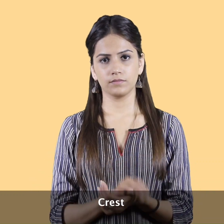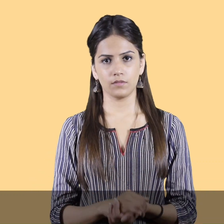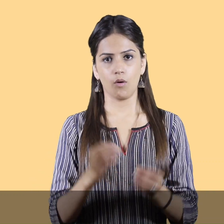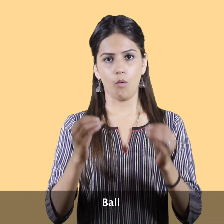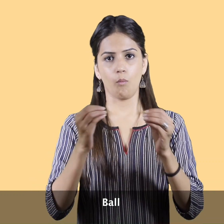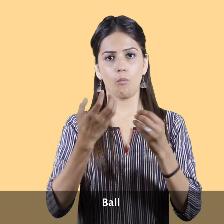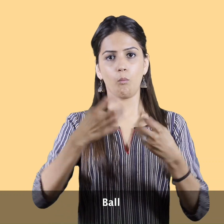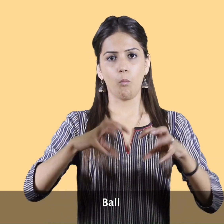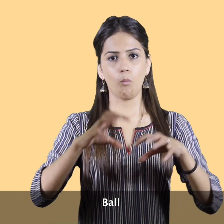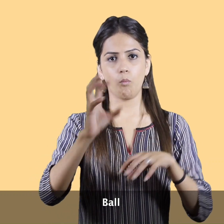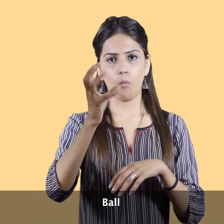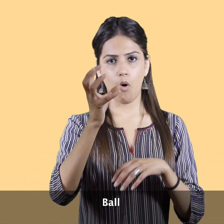ball,